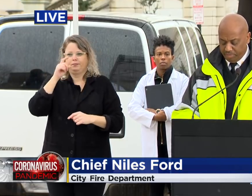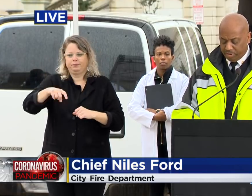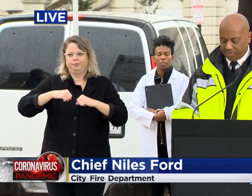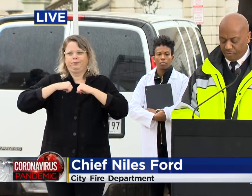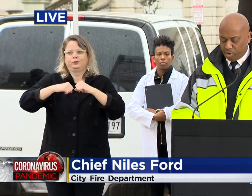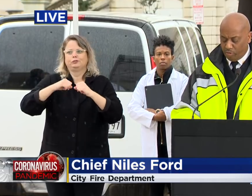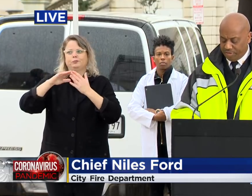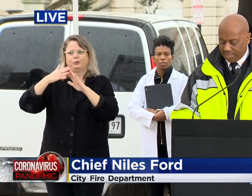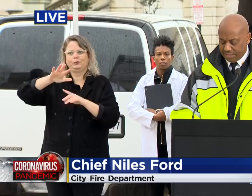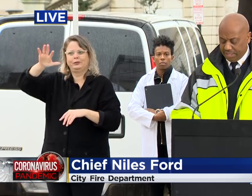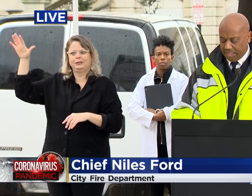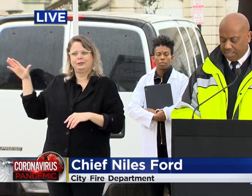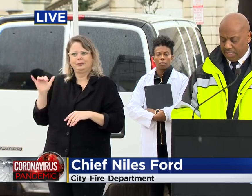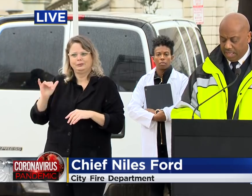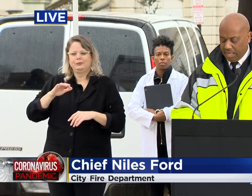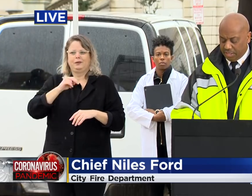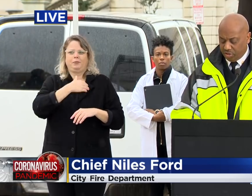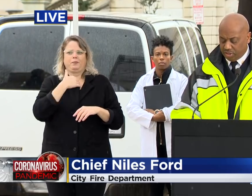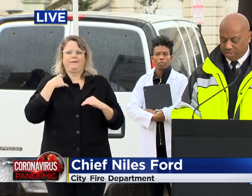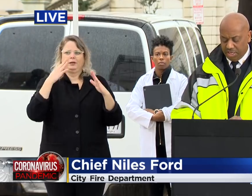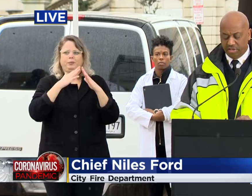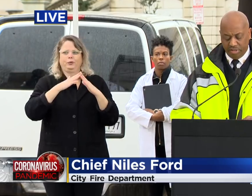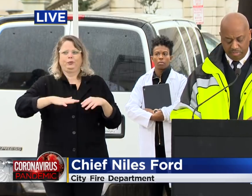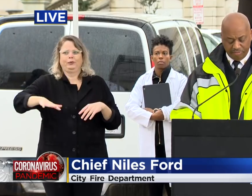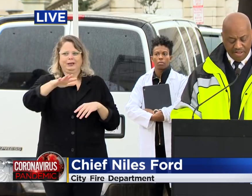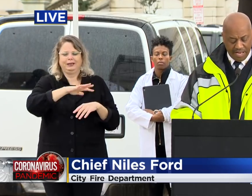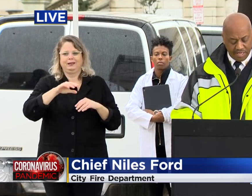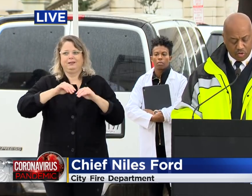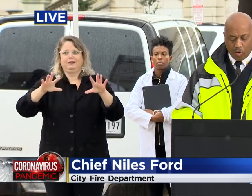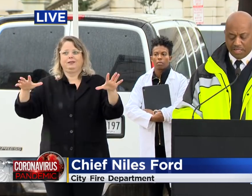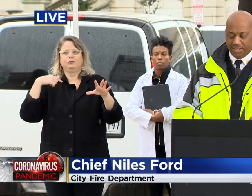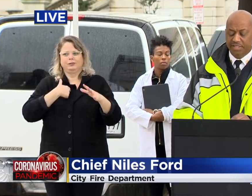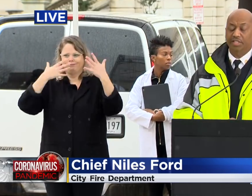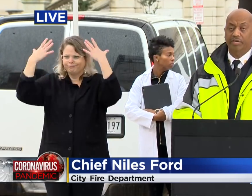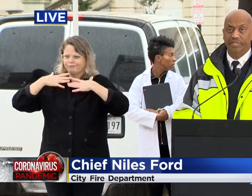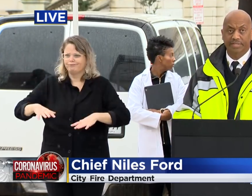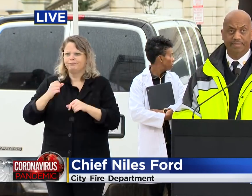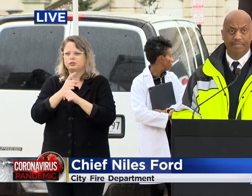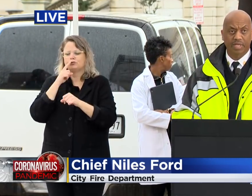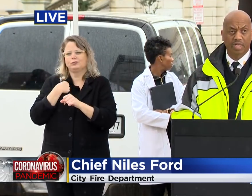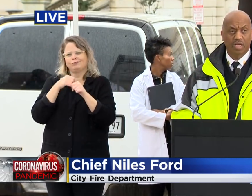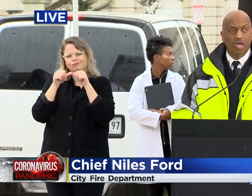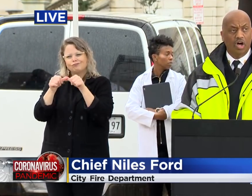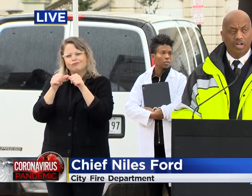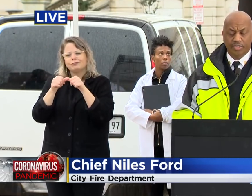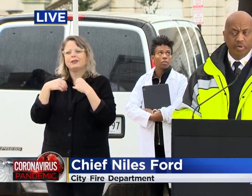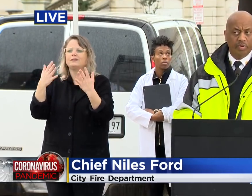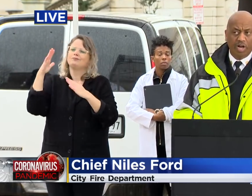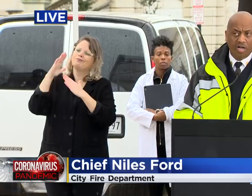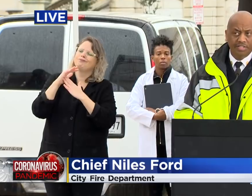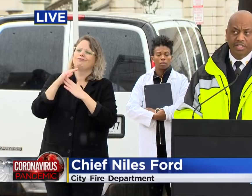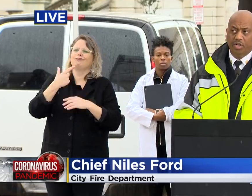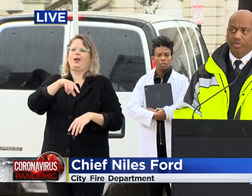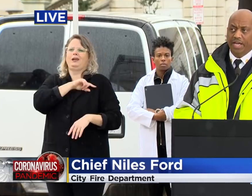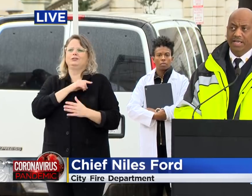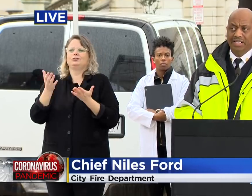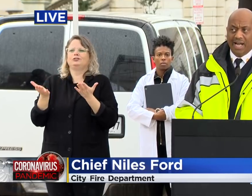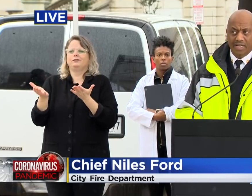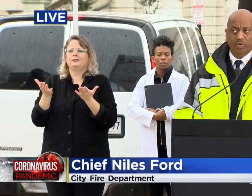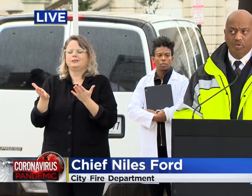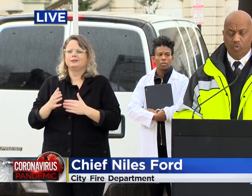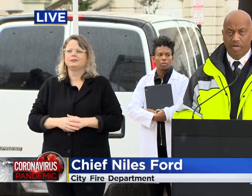and members from COVID-19 and to continually provide quality service. Also, we want all to know